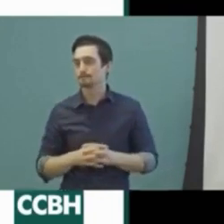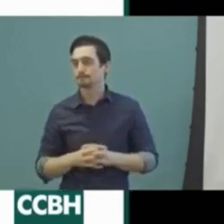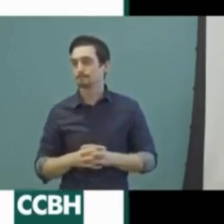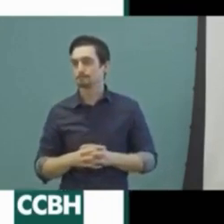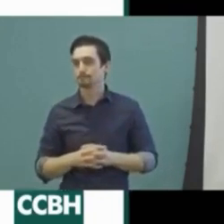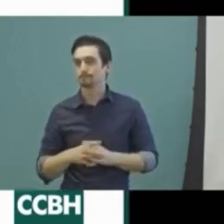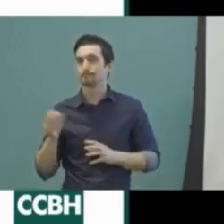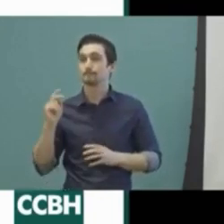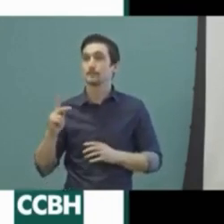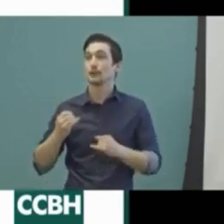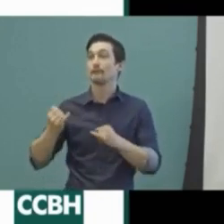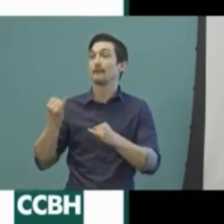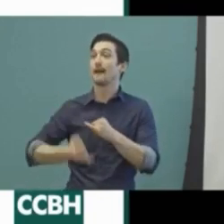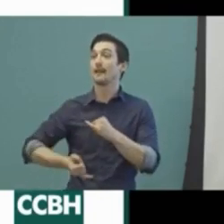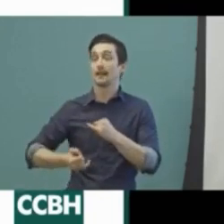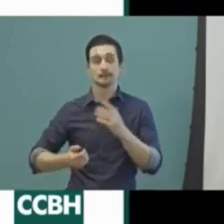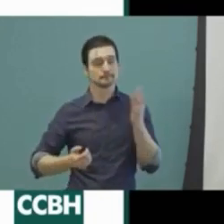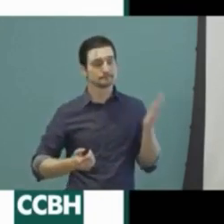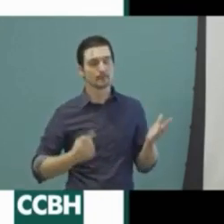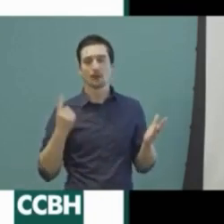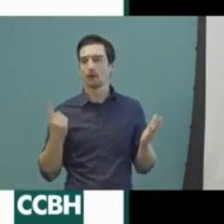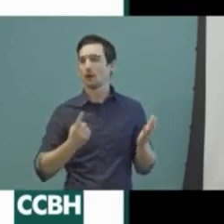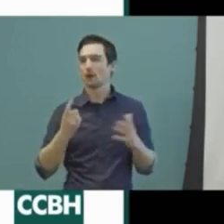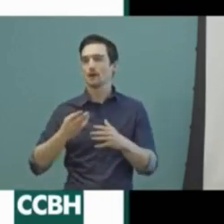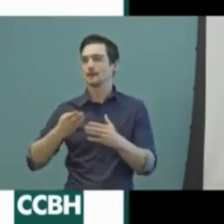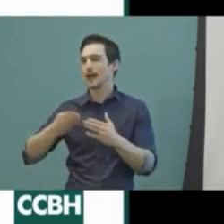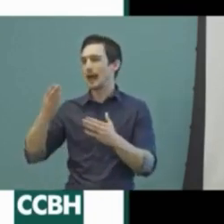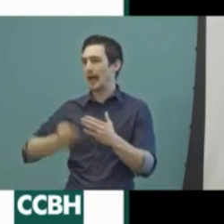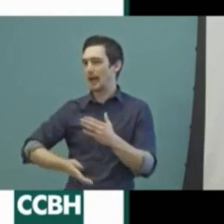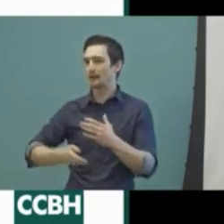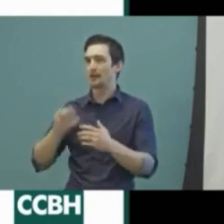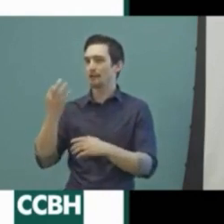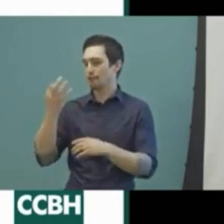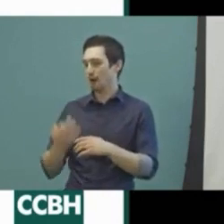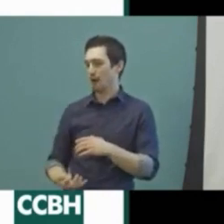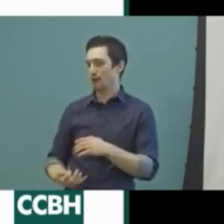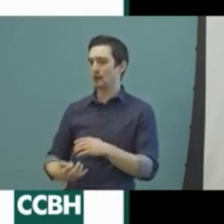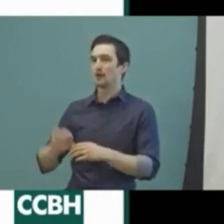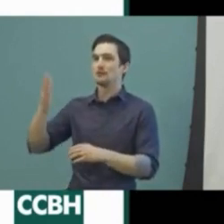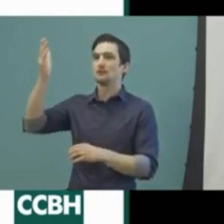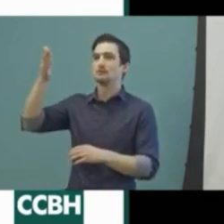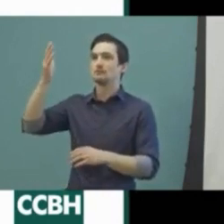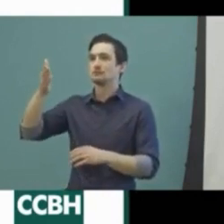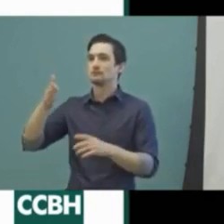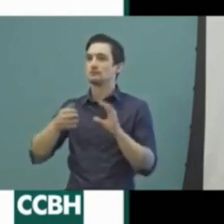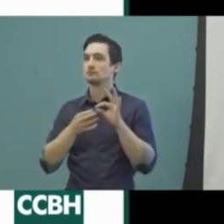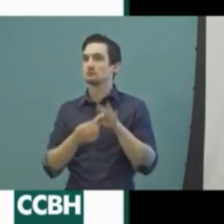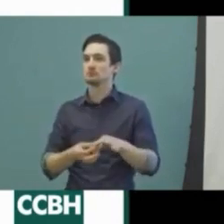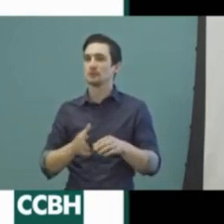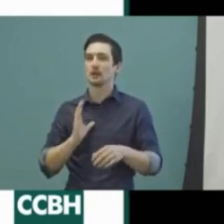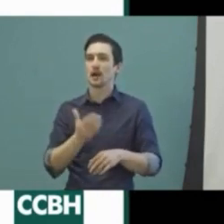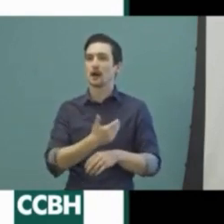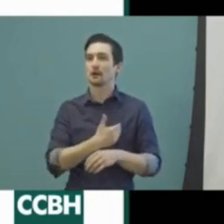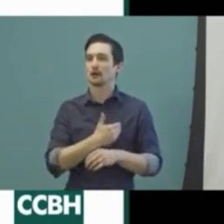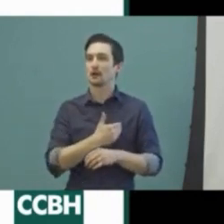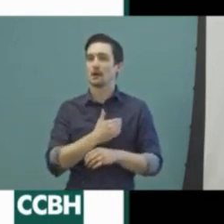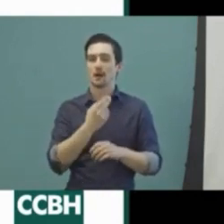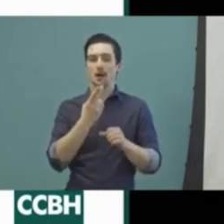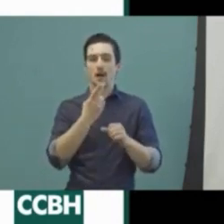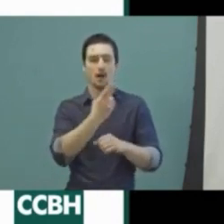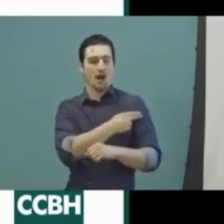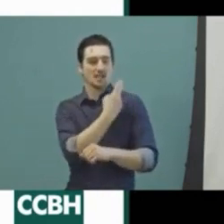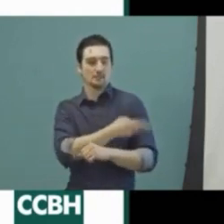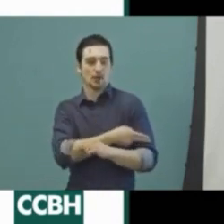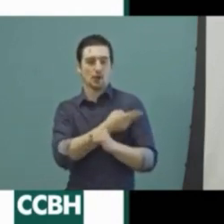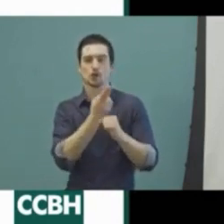So finally, I always end the Friday press conferences on my part talking about our hospital utilization. So this